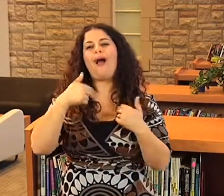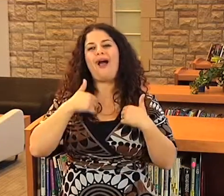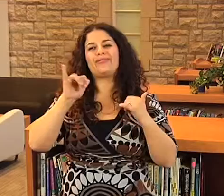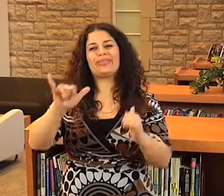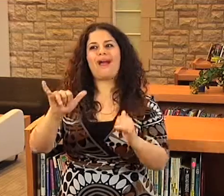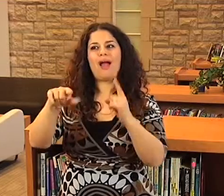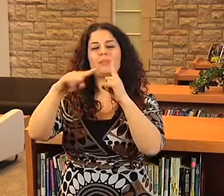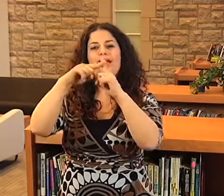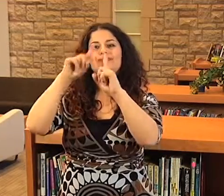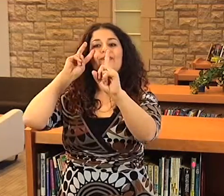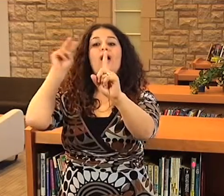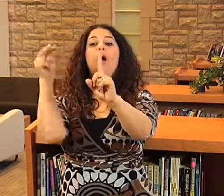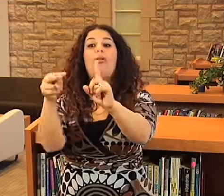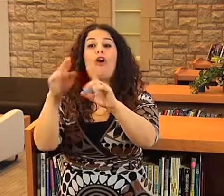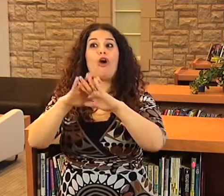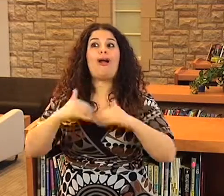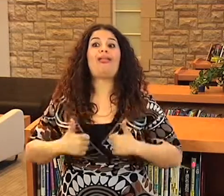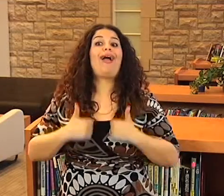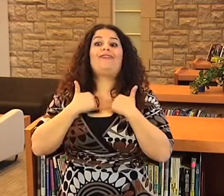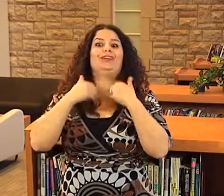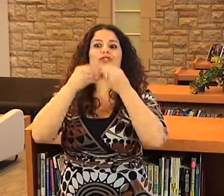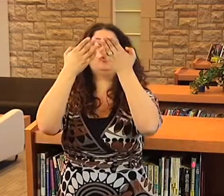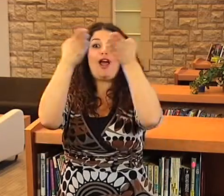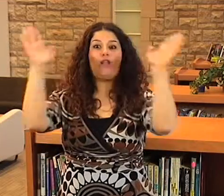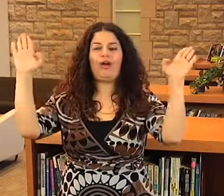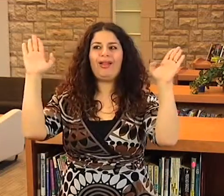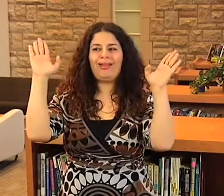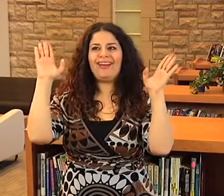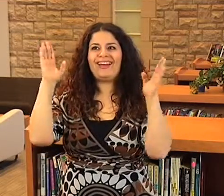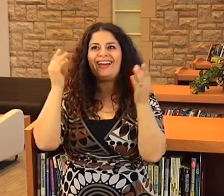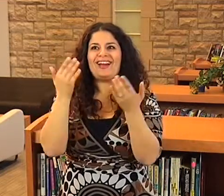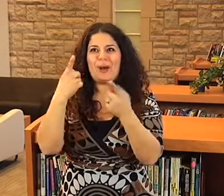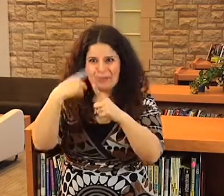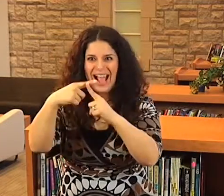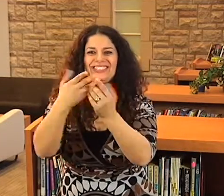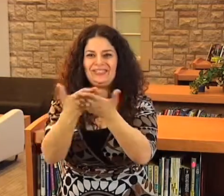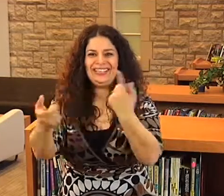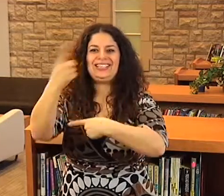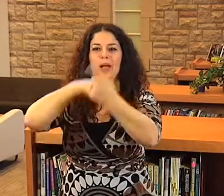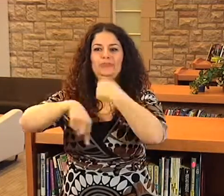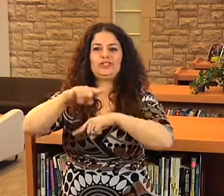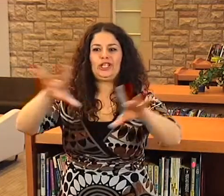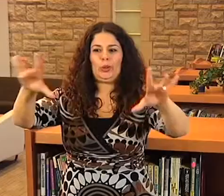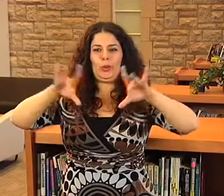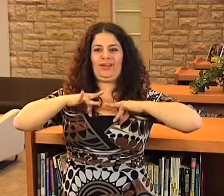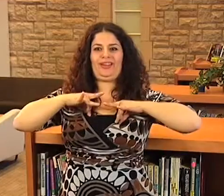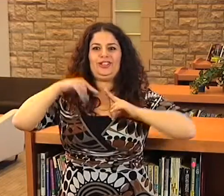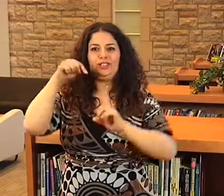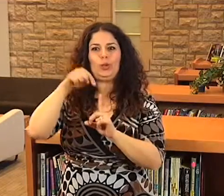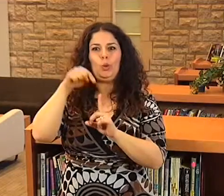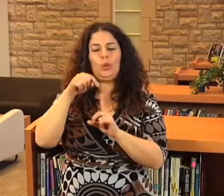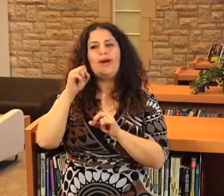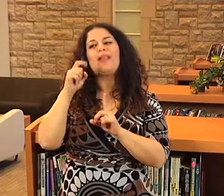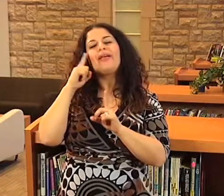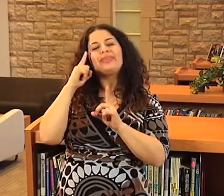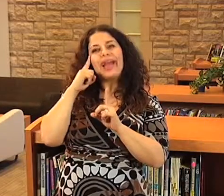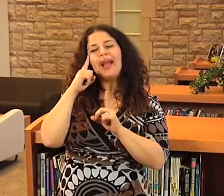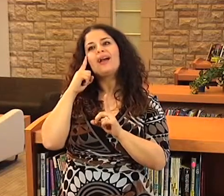because when you have that positive perspective on life and an open-mindedness, then it just really affects your